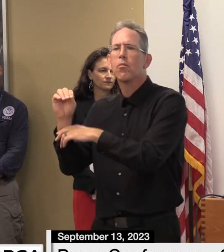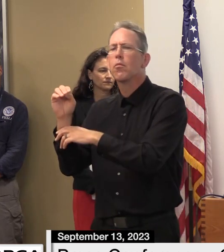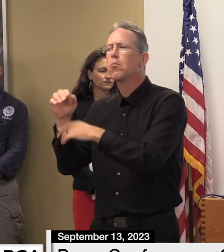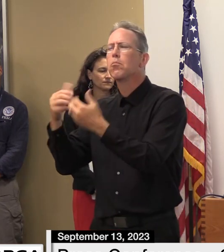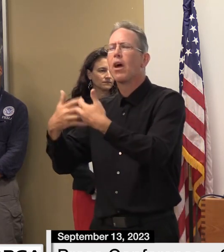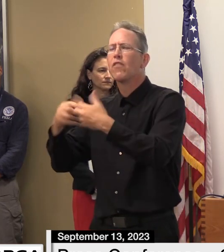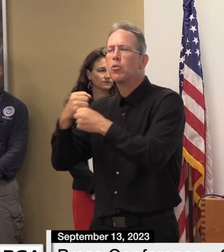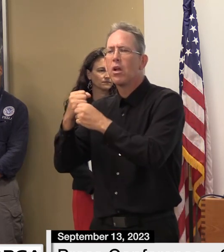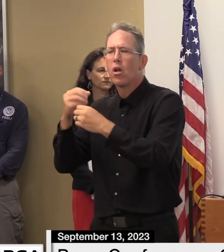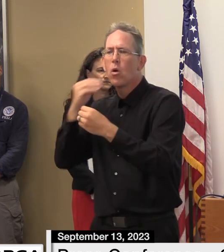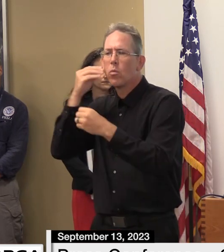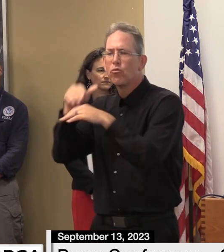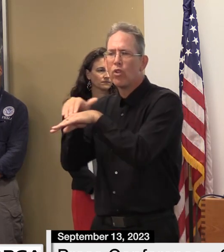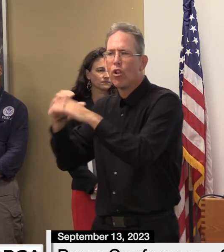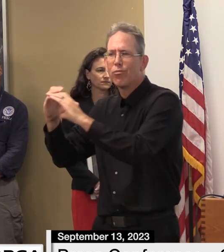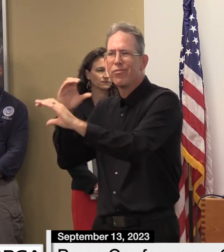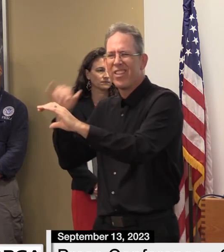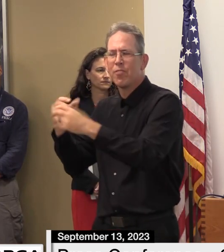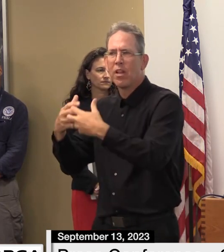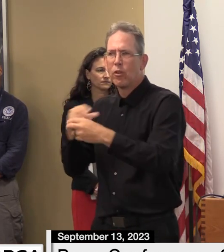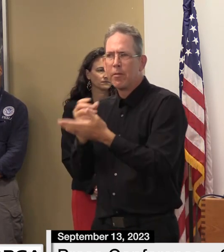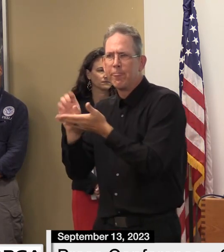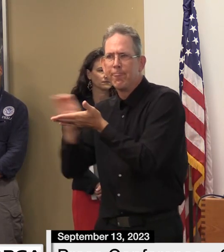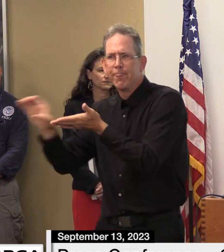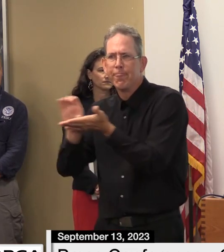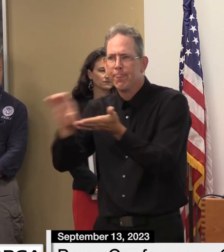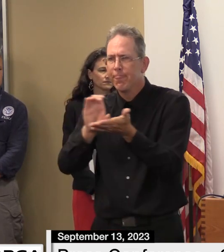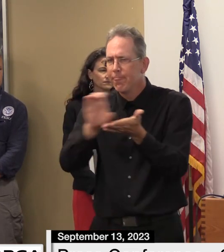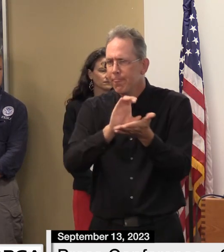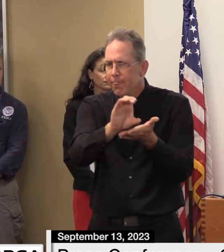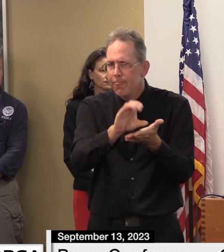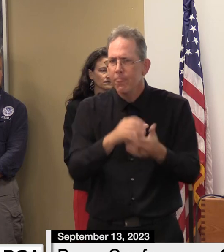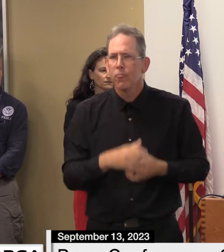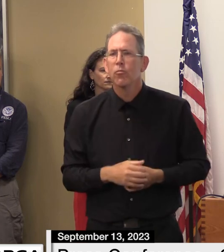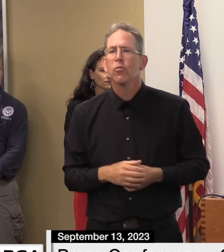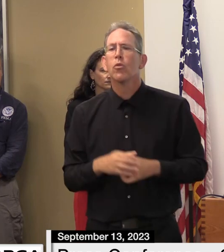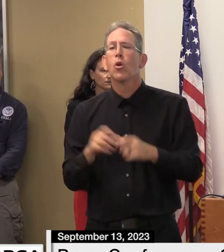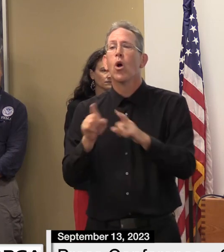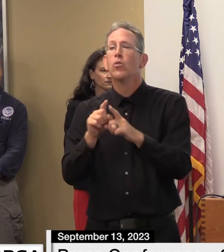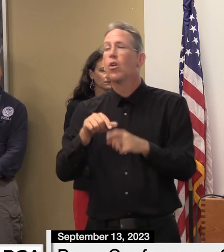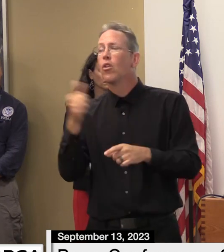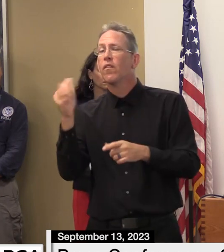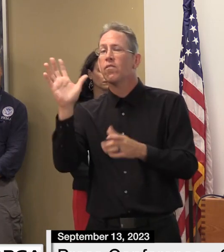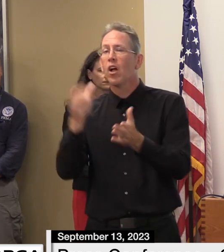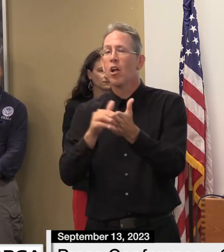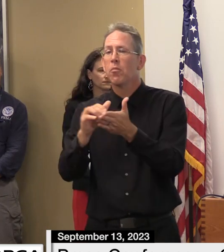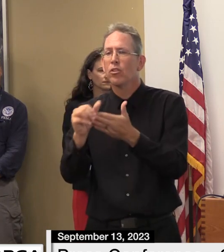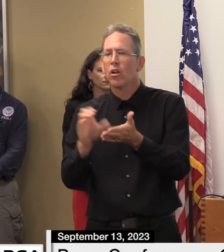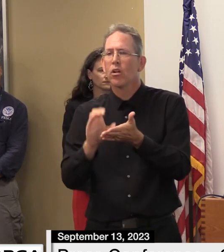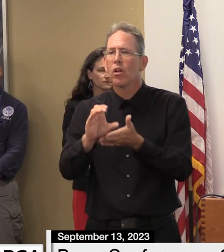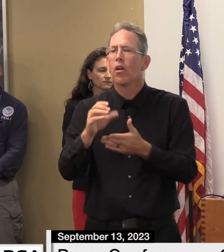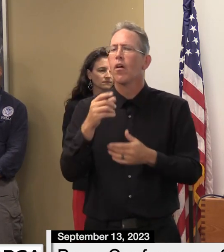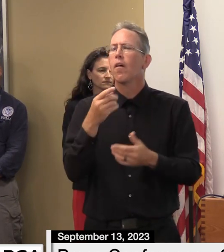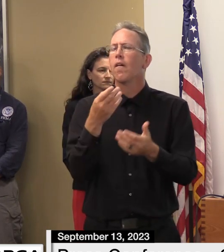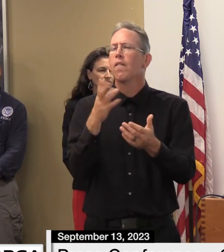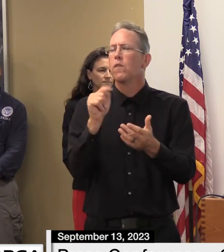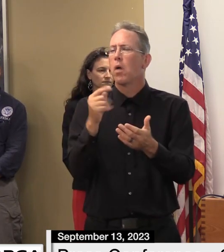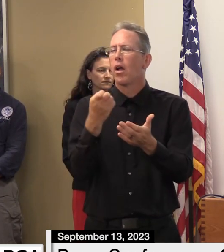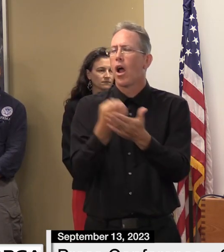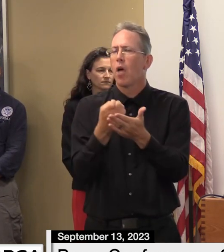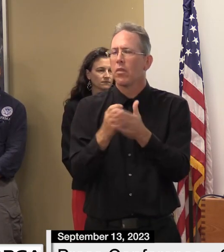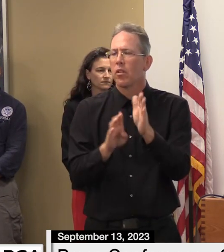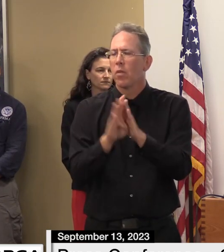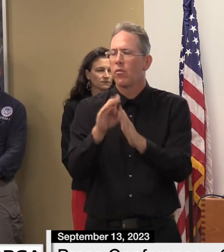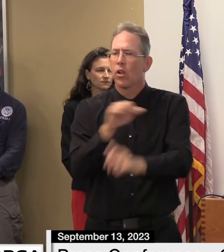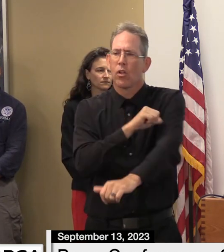details on their proposal. Additionally, we'll spend $5 million with the Vermont Economic Development Authority, which